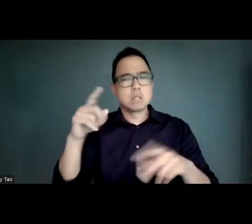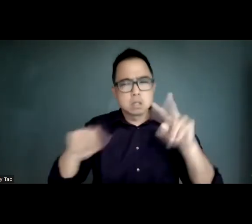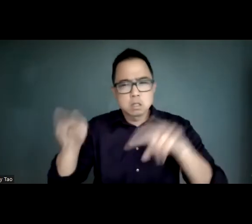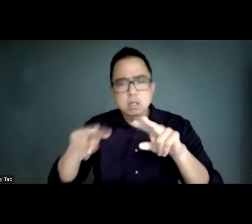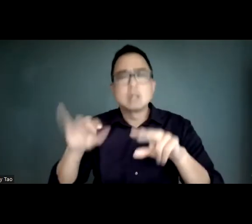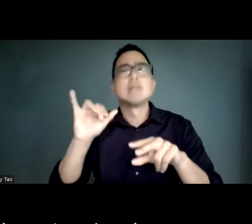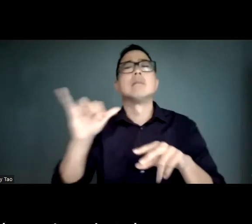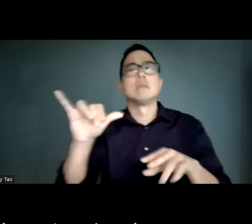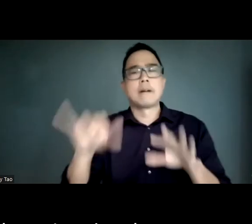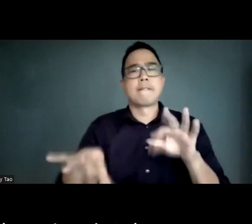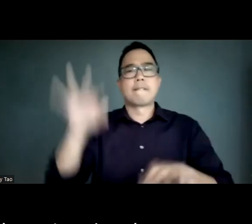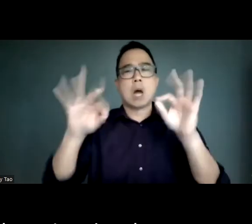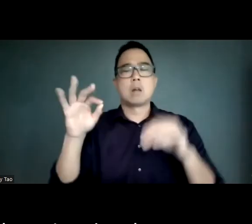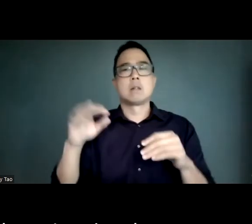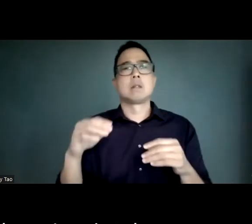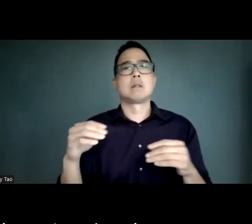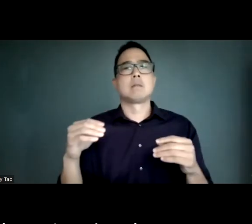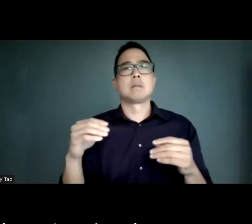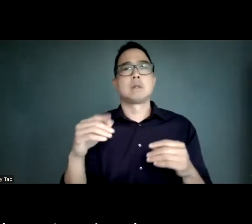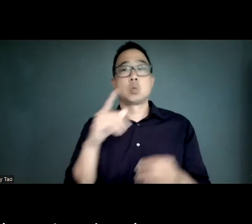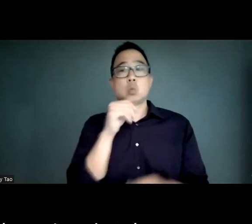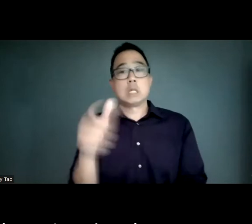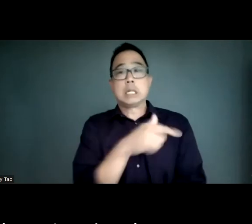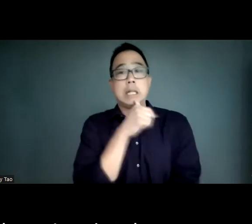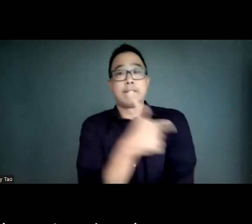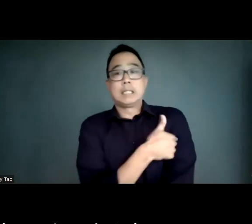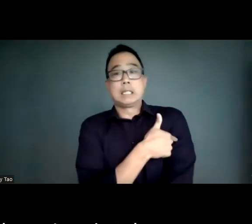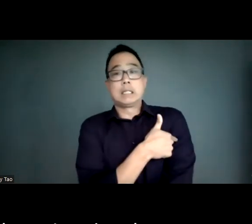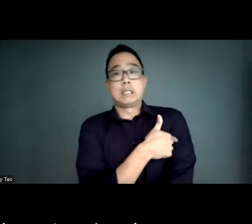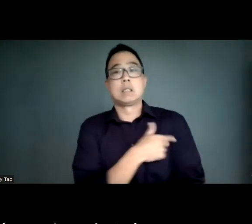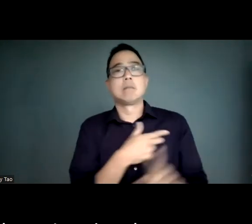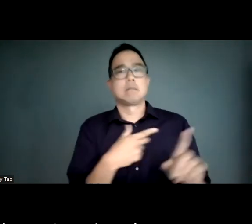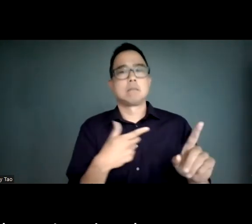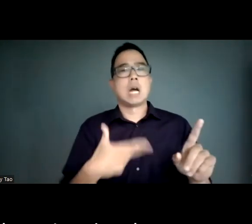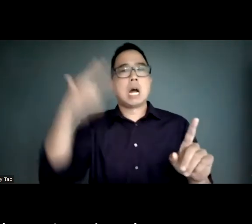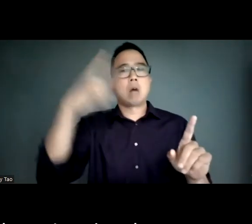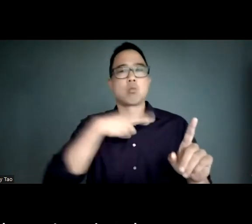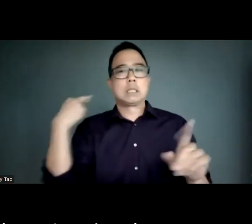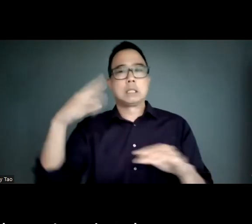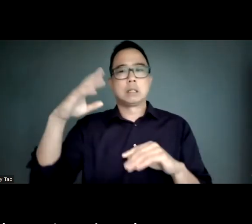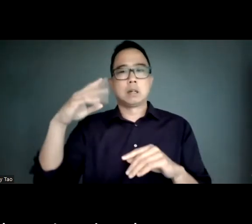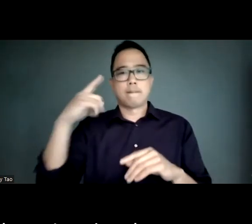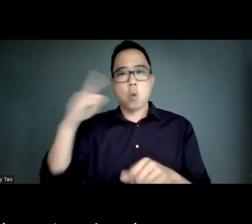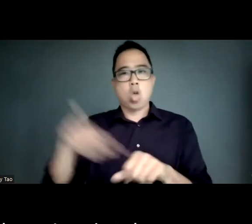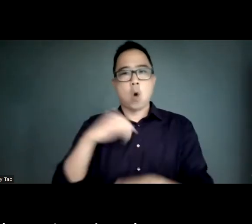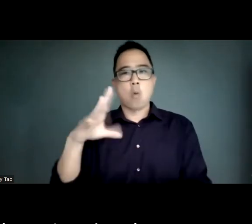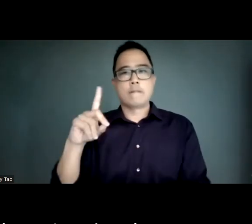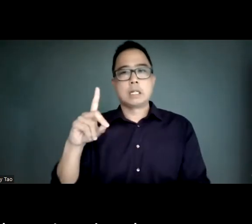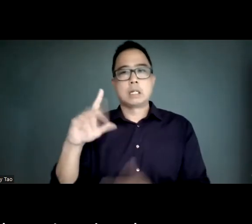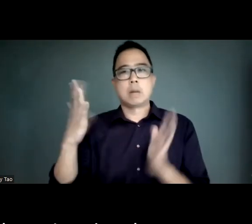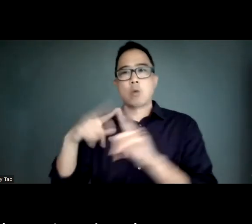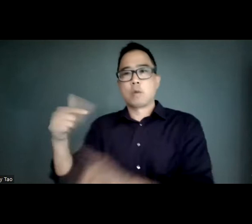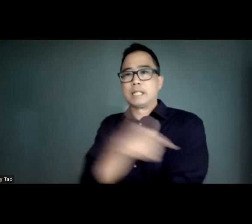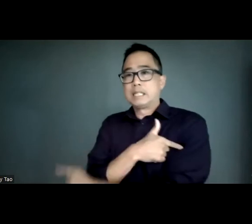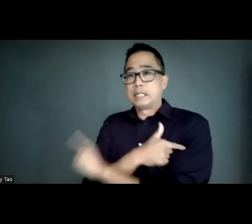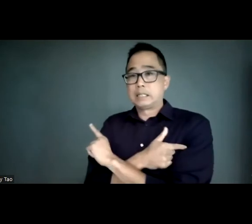It's still a new phrase, a new phenomenon, but there is more research coming out about it. Those who